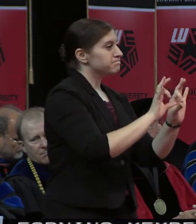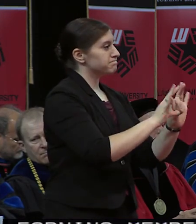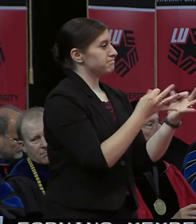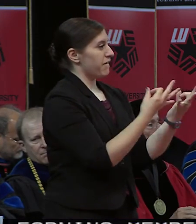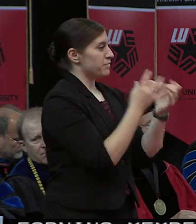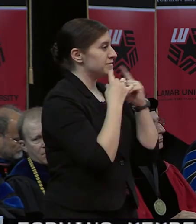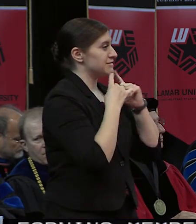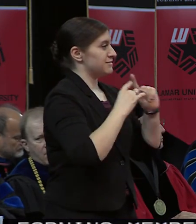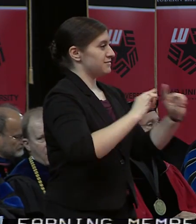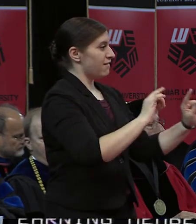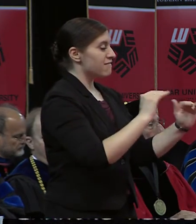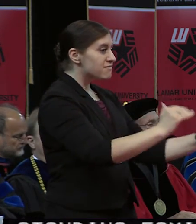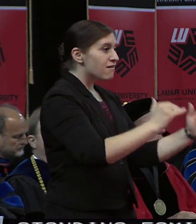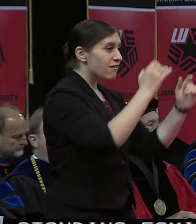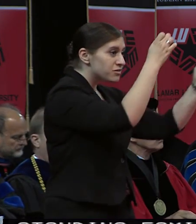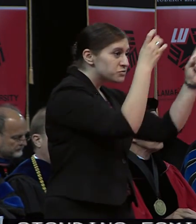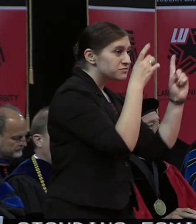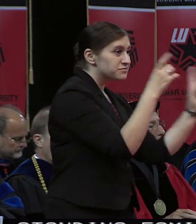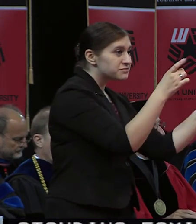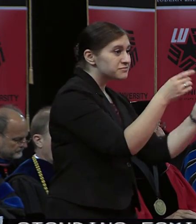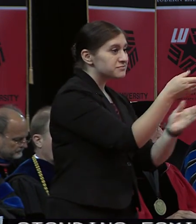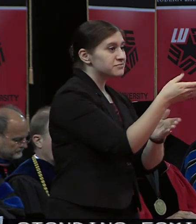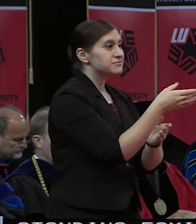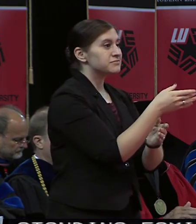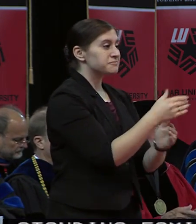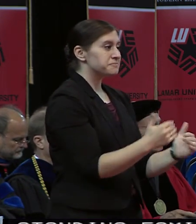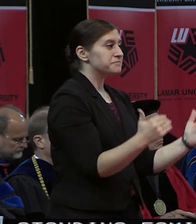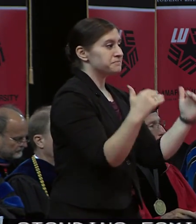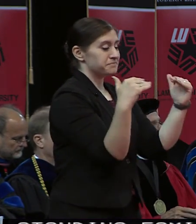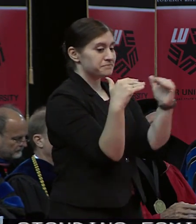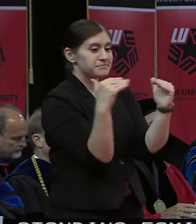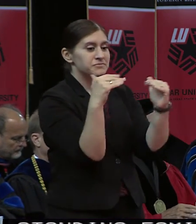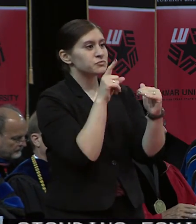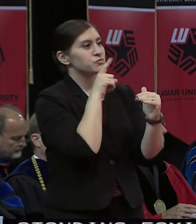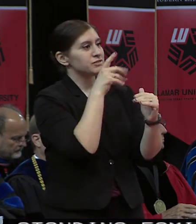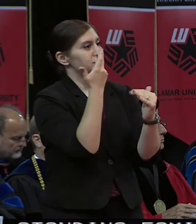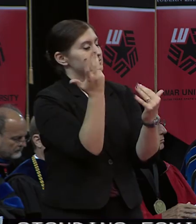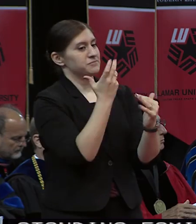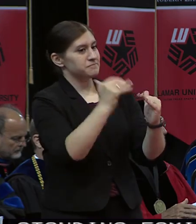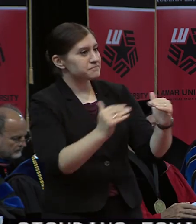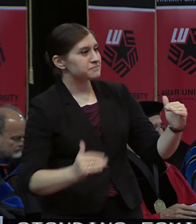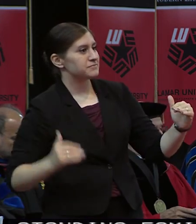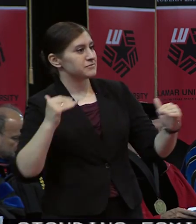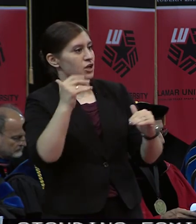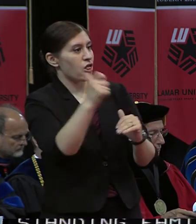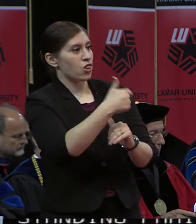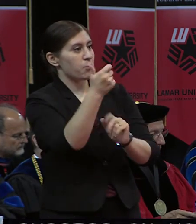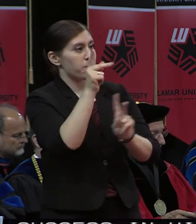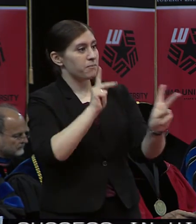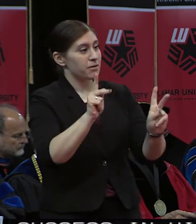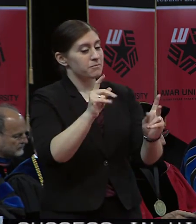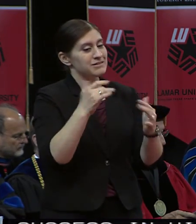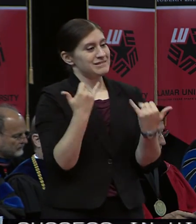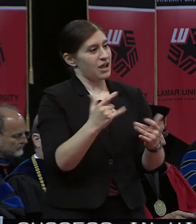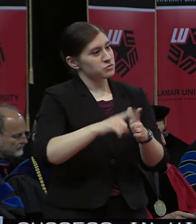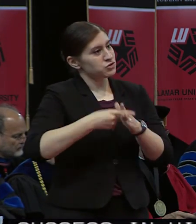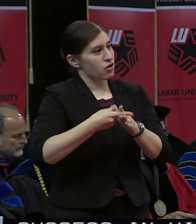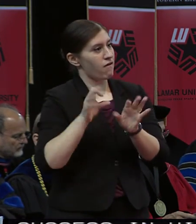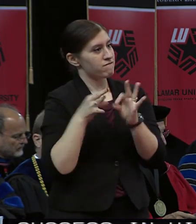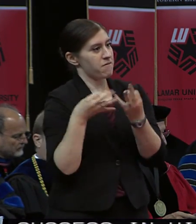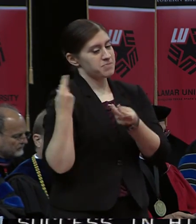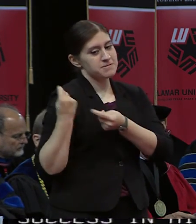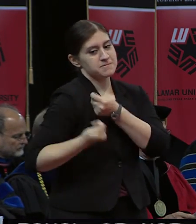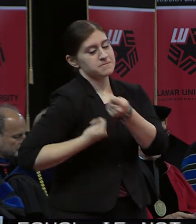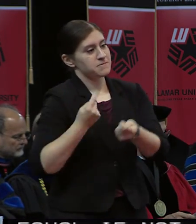success in higher education, an equal, if not larger, number of you will be starting a family tradition